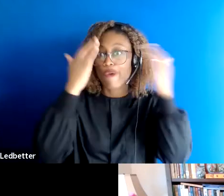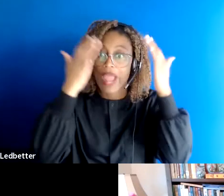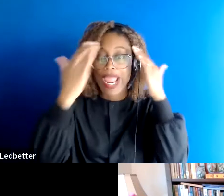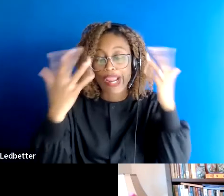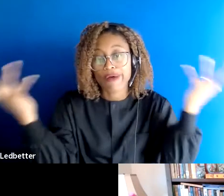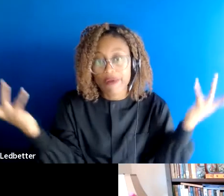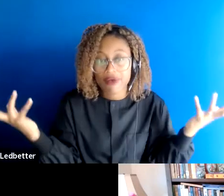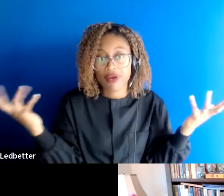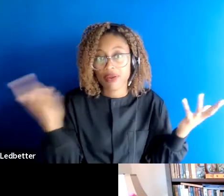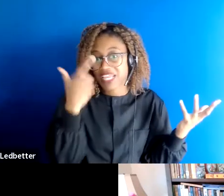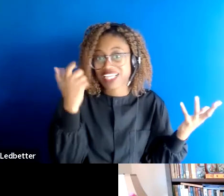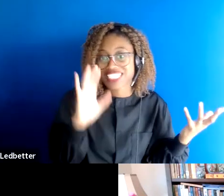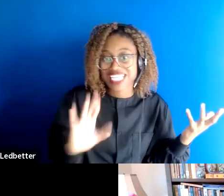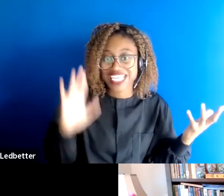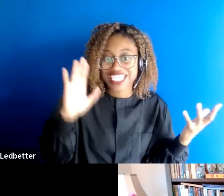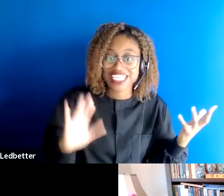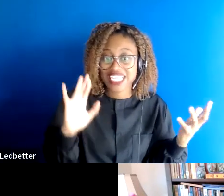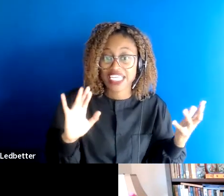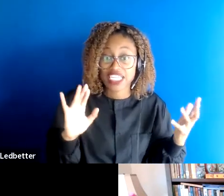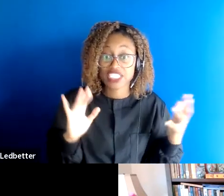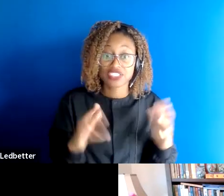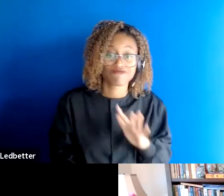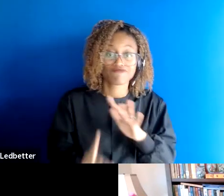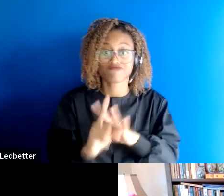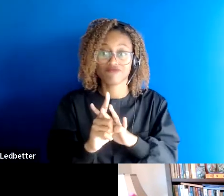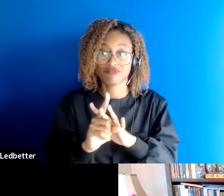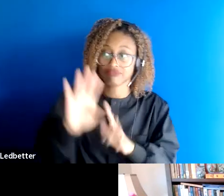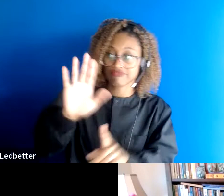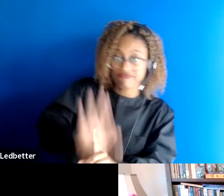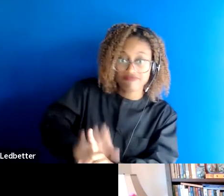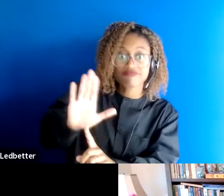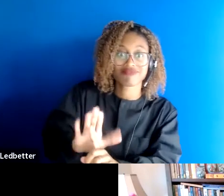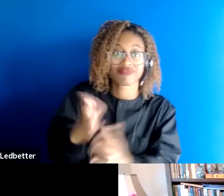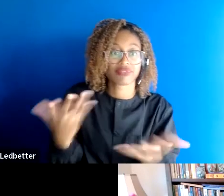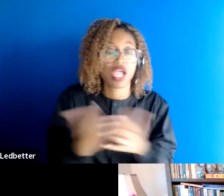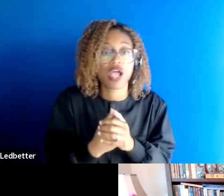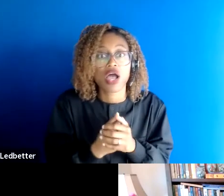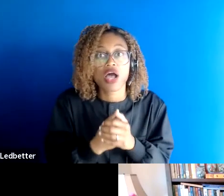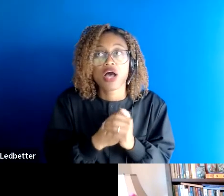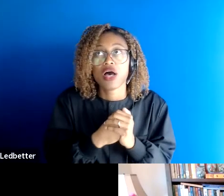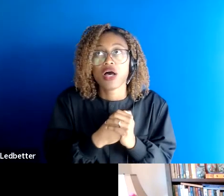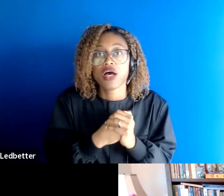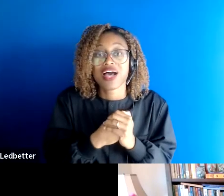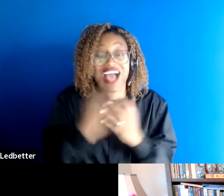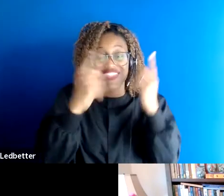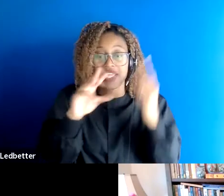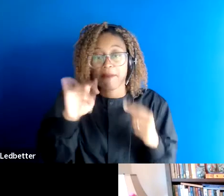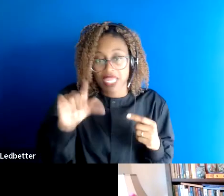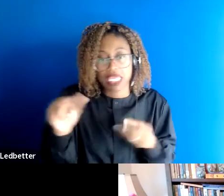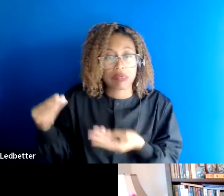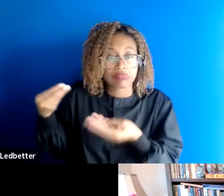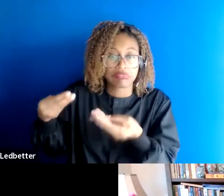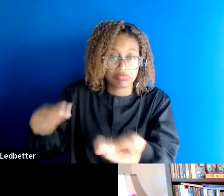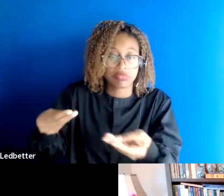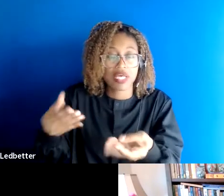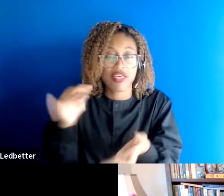whatever because of his the way that he showed up. But I think that the media continues this, and even if it's not